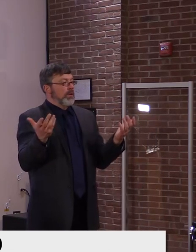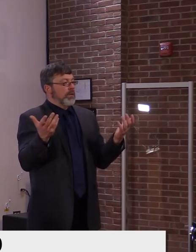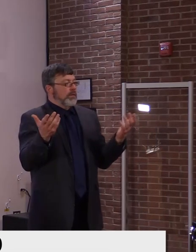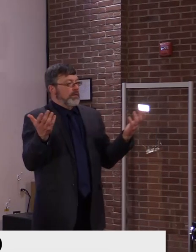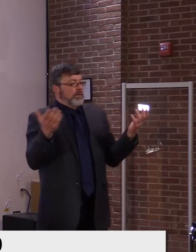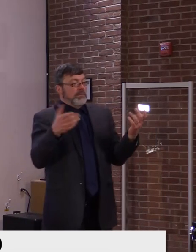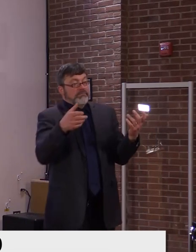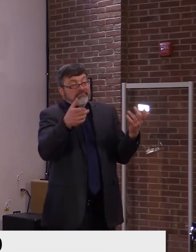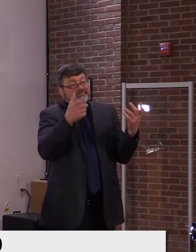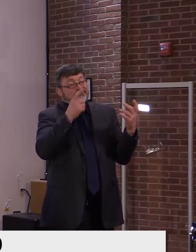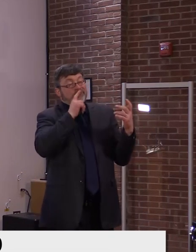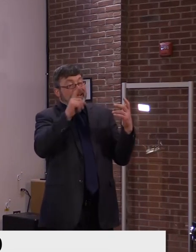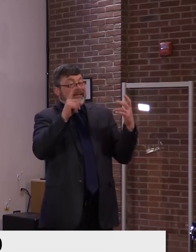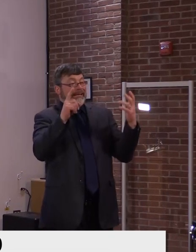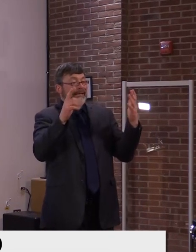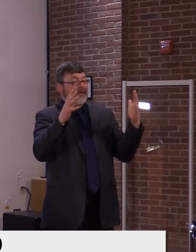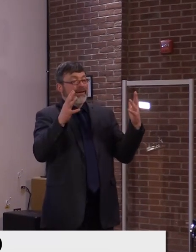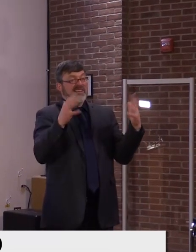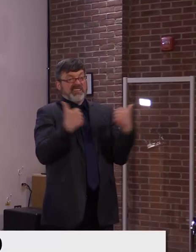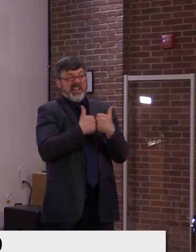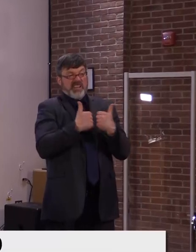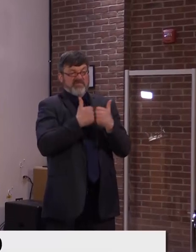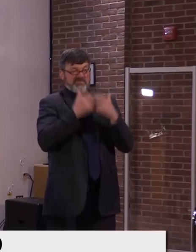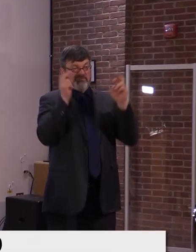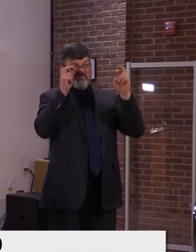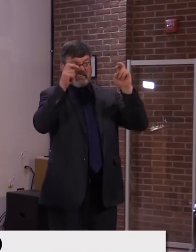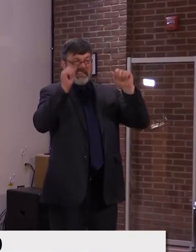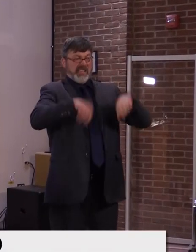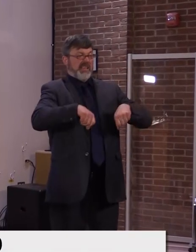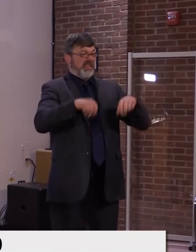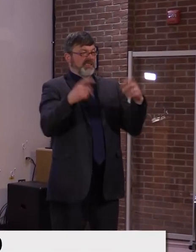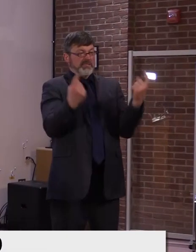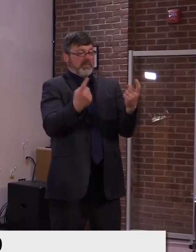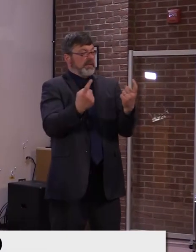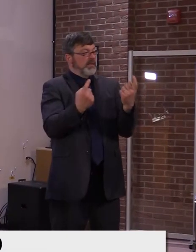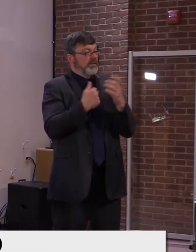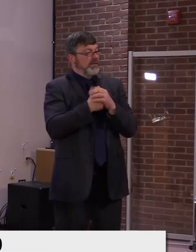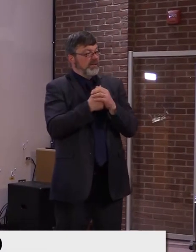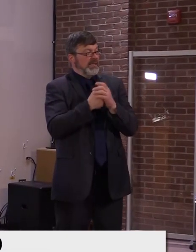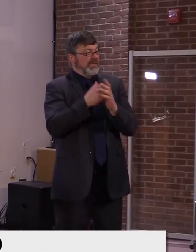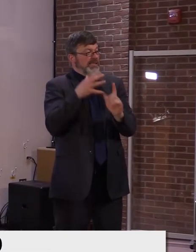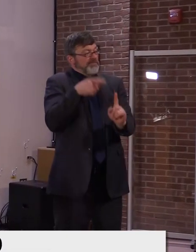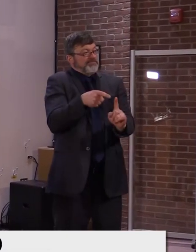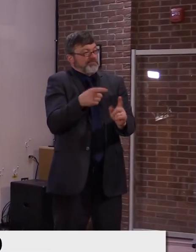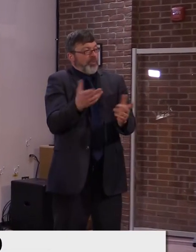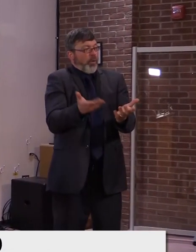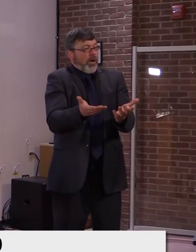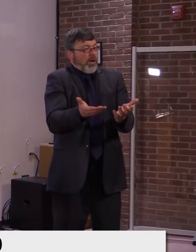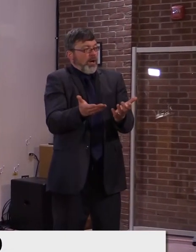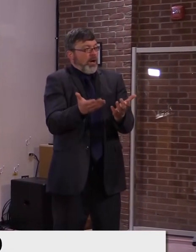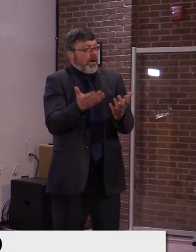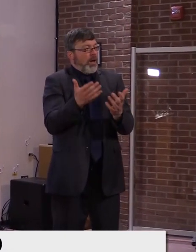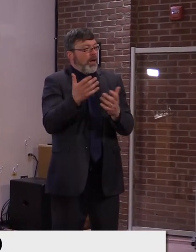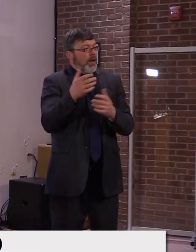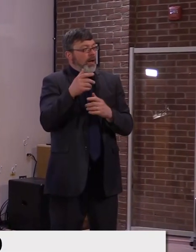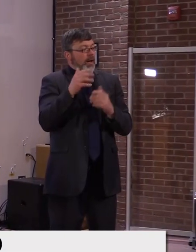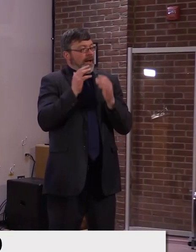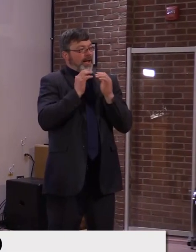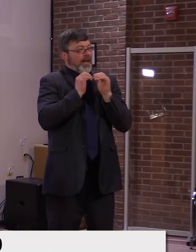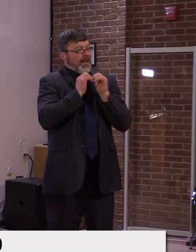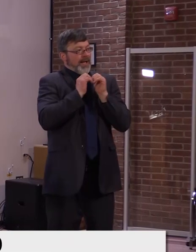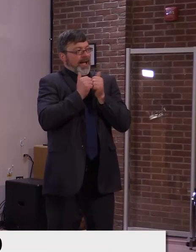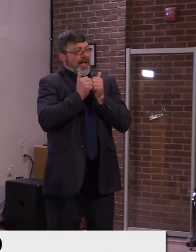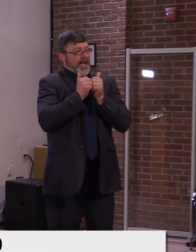I would just urge parents to be mindful of when a child is signing up to be with that